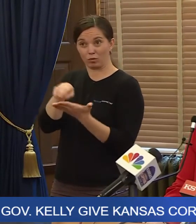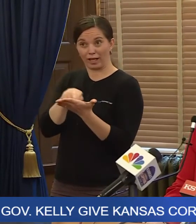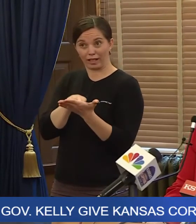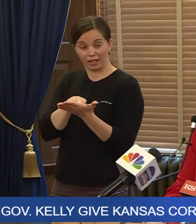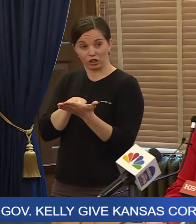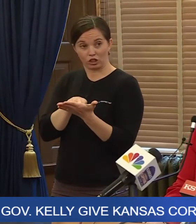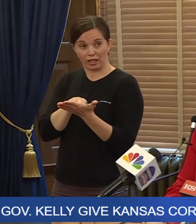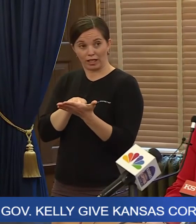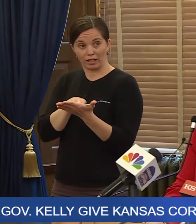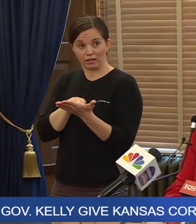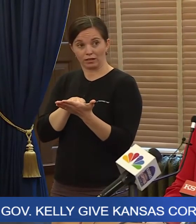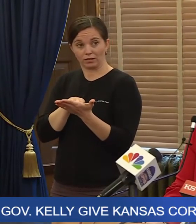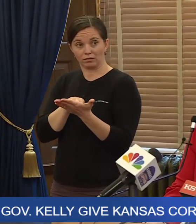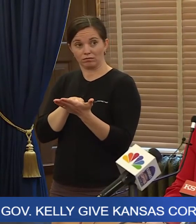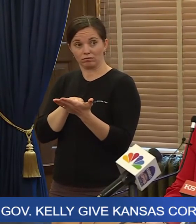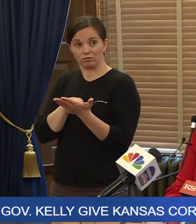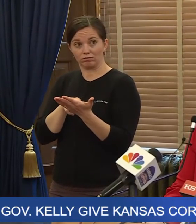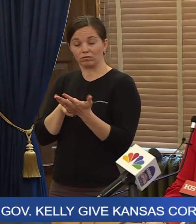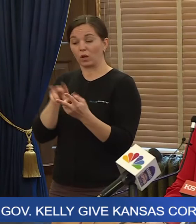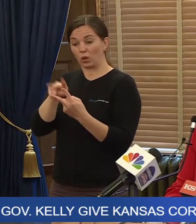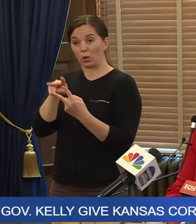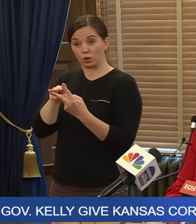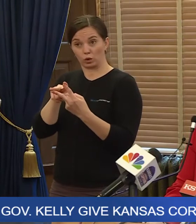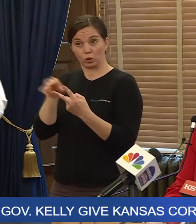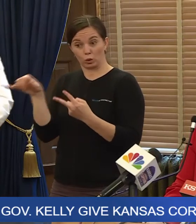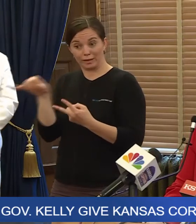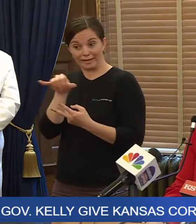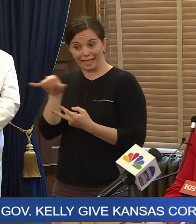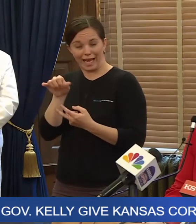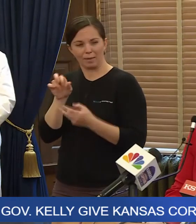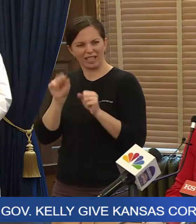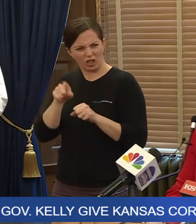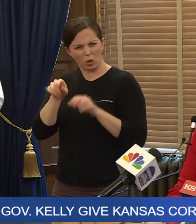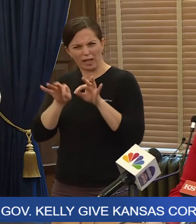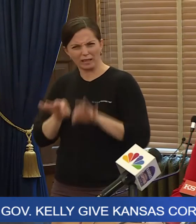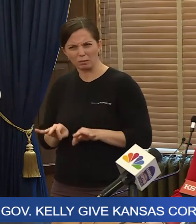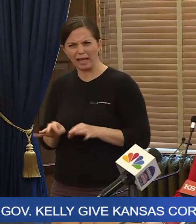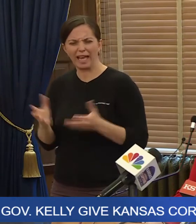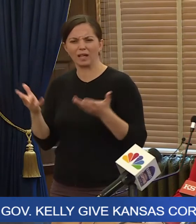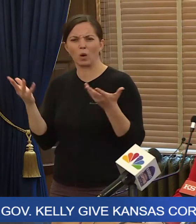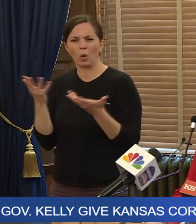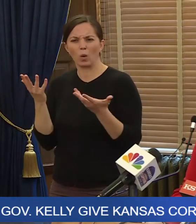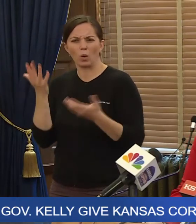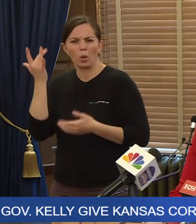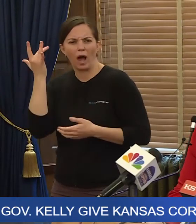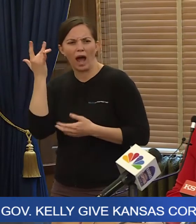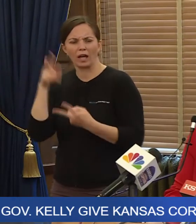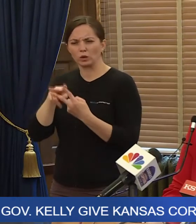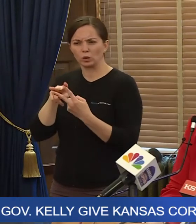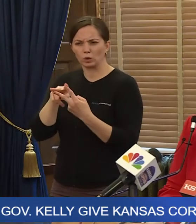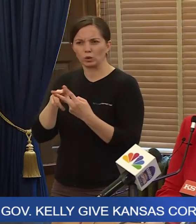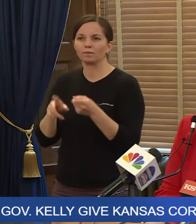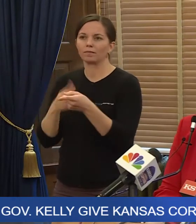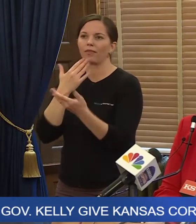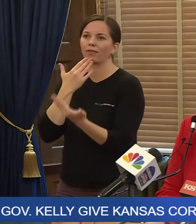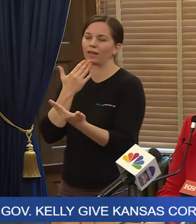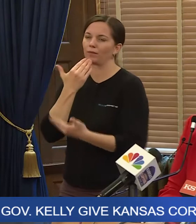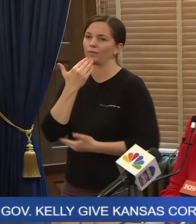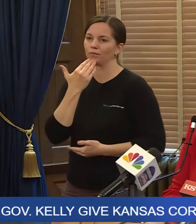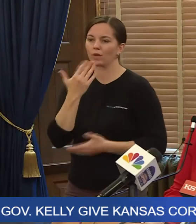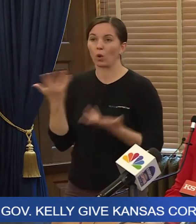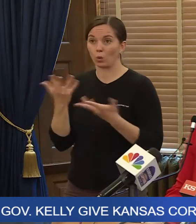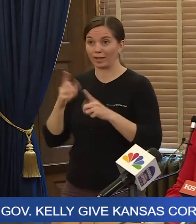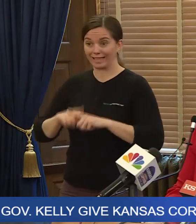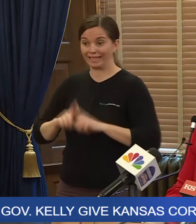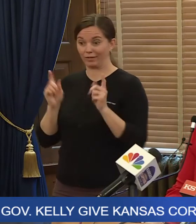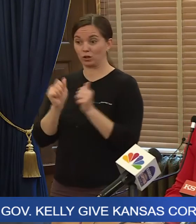trying to get Schmidt's approval on, or can you just kind of explain Yes. what changed from the first version to the second version? Thank you. You're asking what's the difference